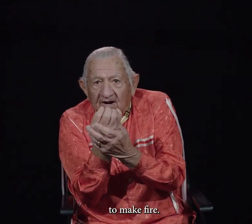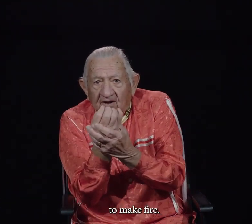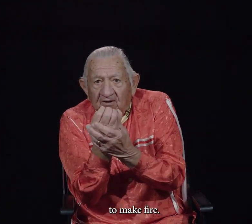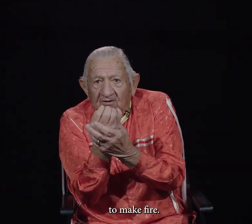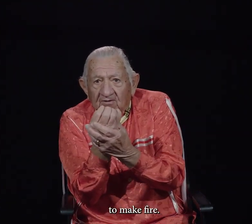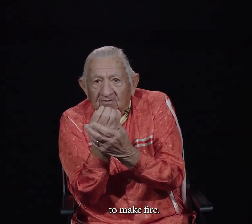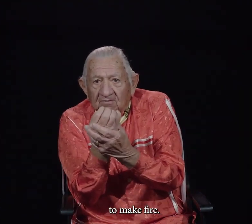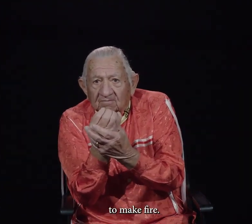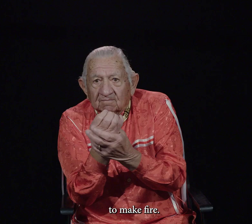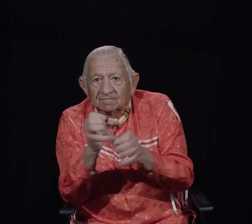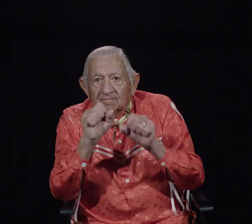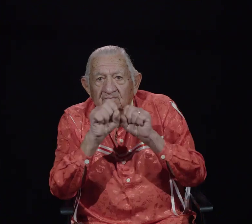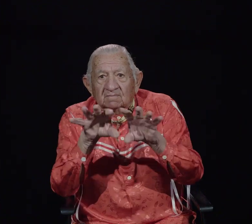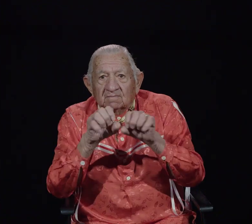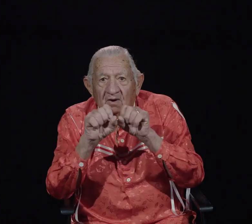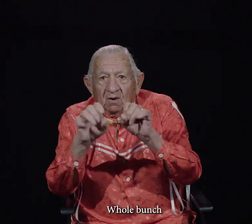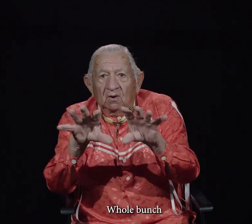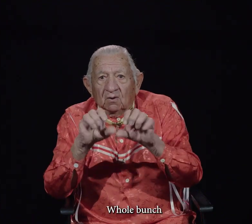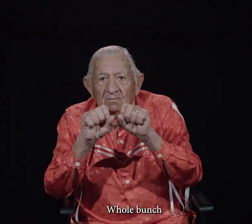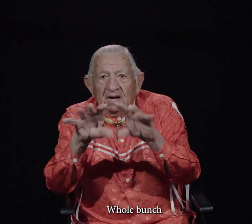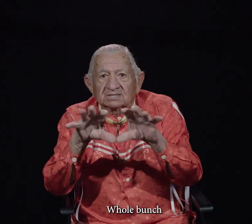fire. A whole bunch.